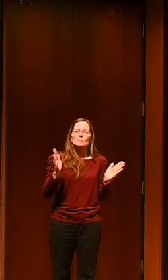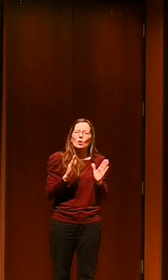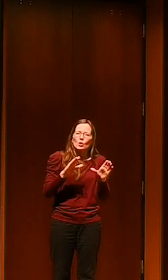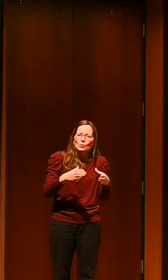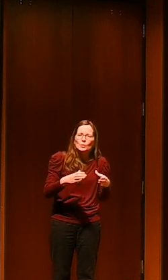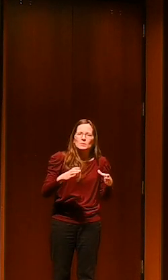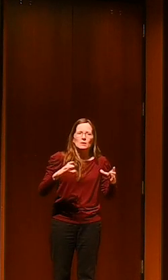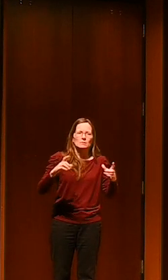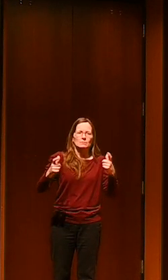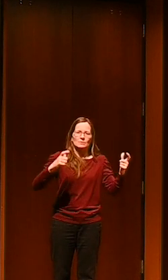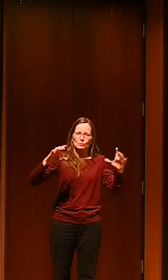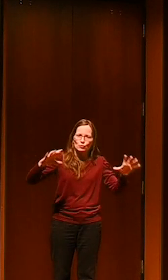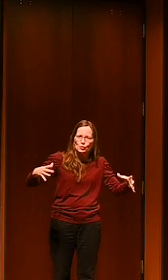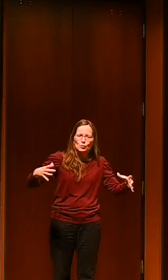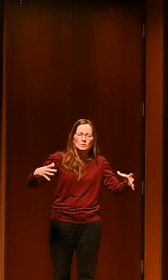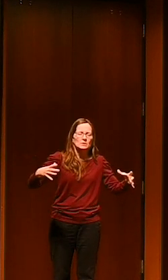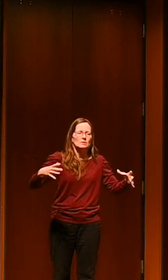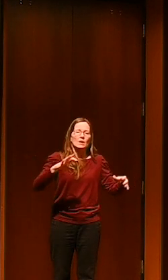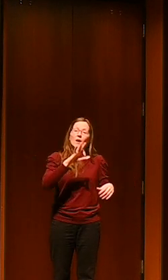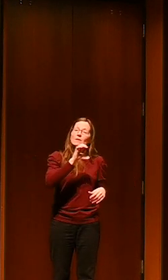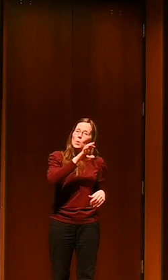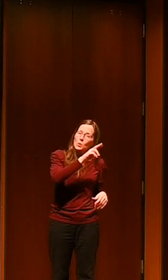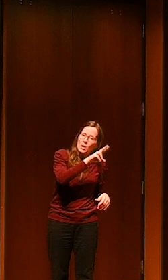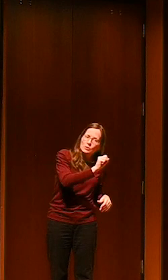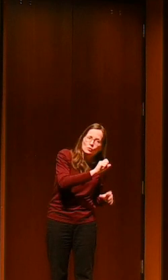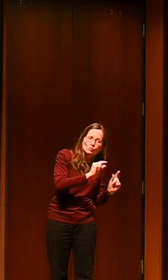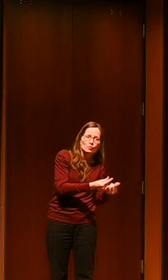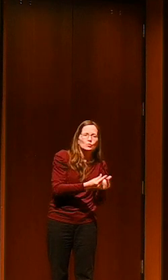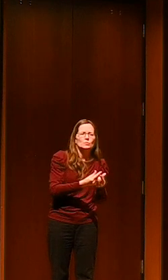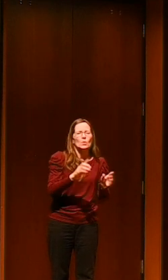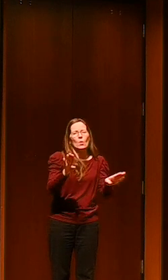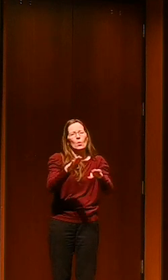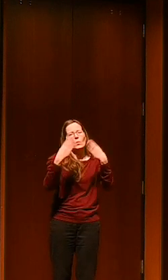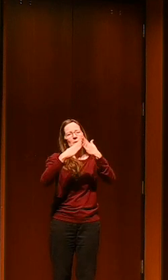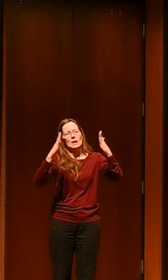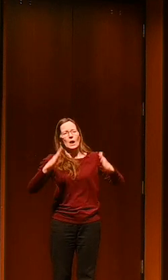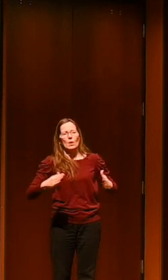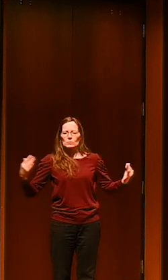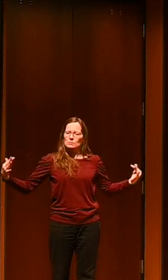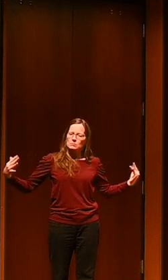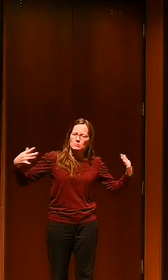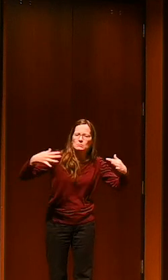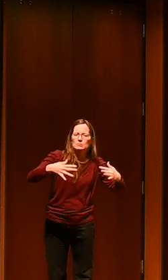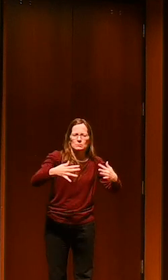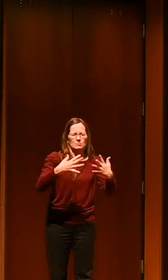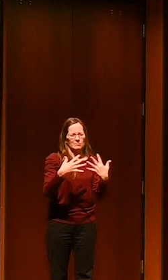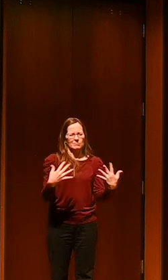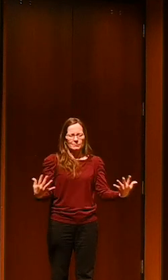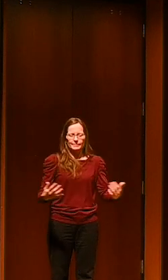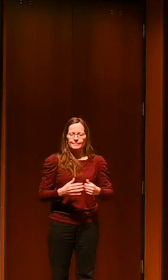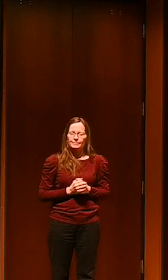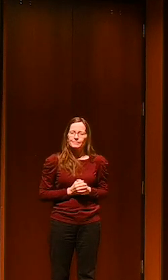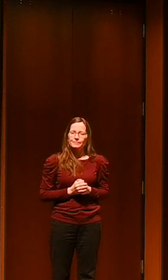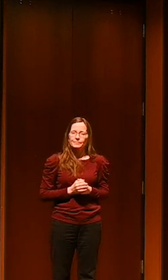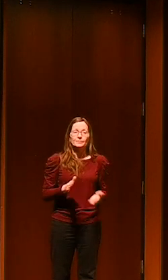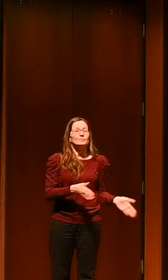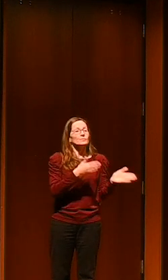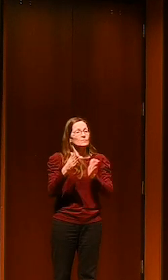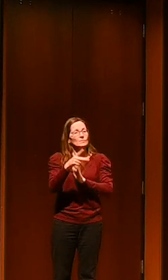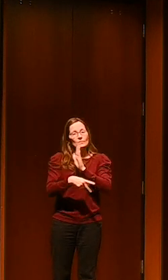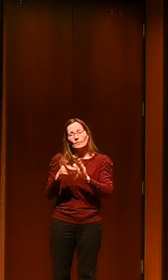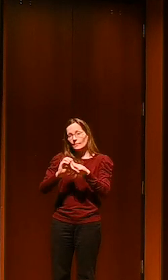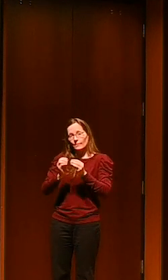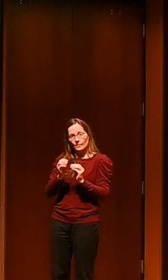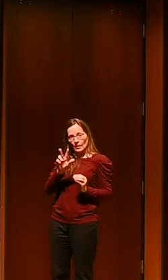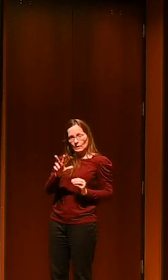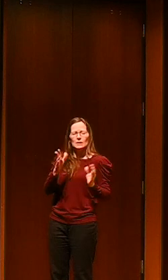So public workshops, focus groups, big open house gatherings, those types of things. The following phase, phase 3, is plan development.